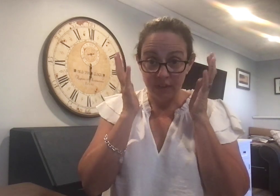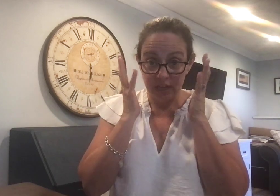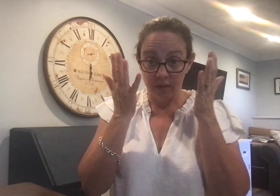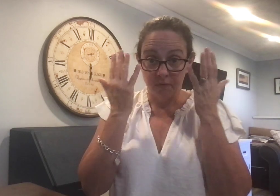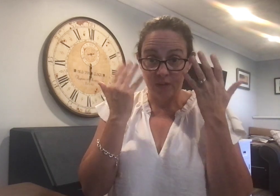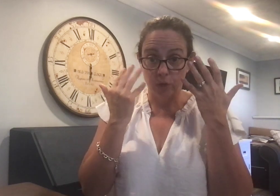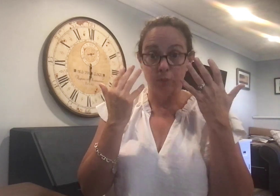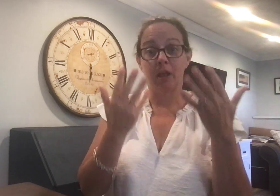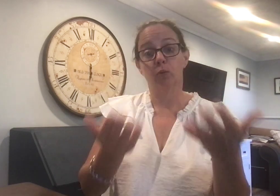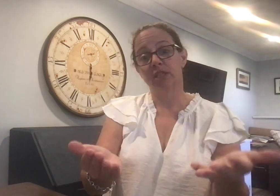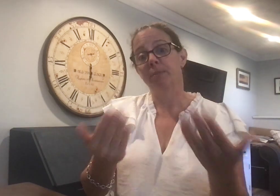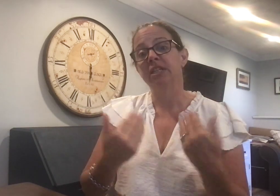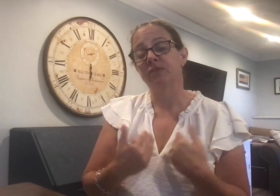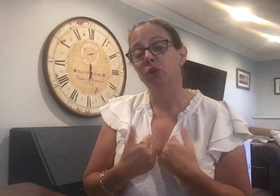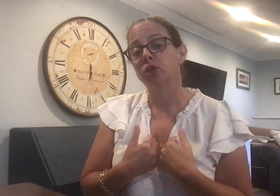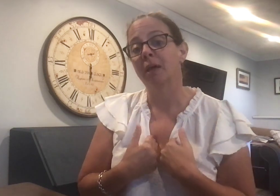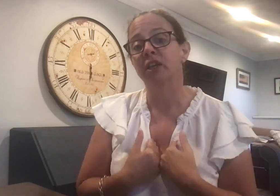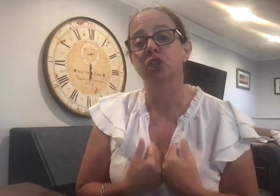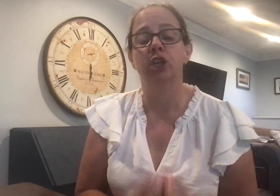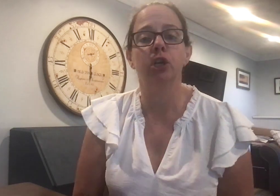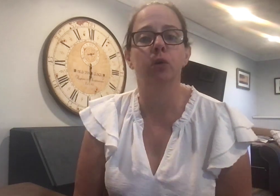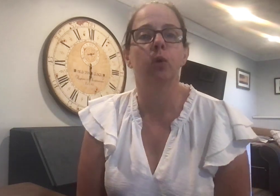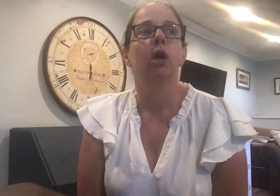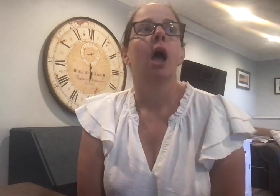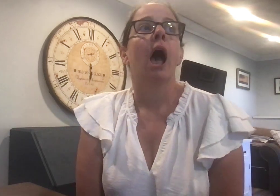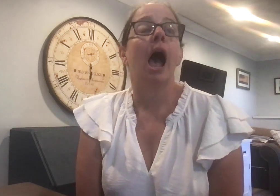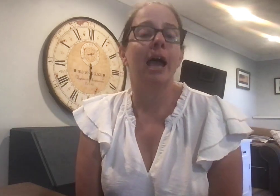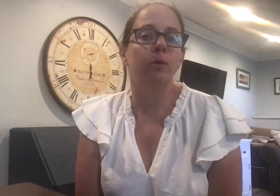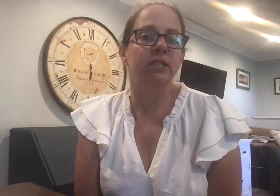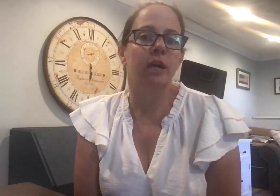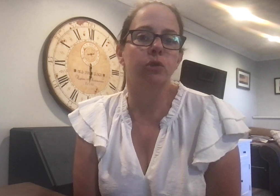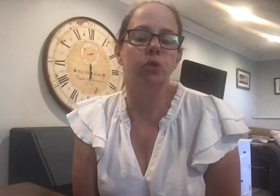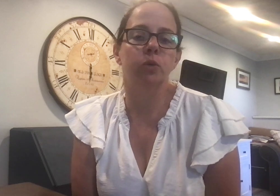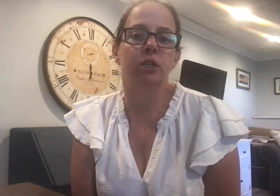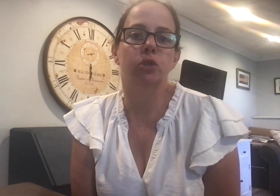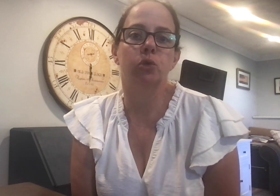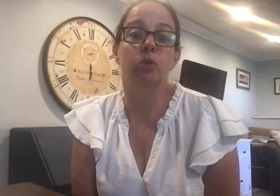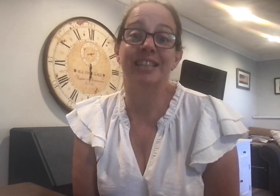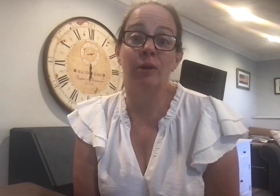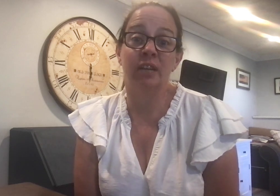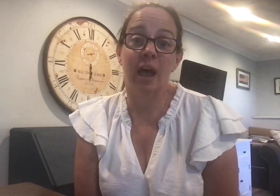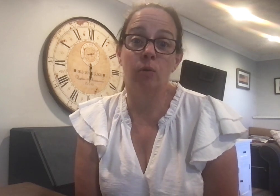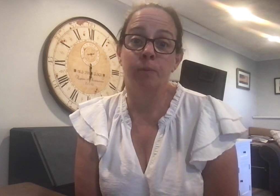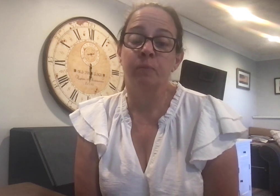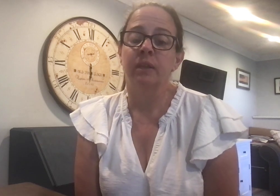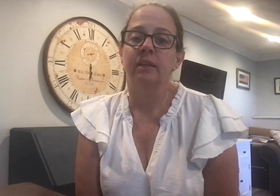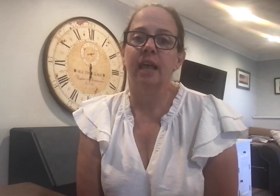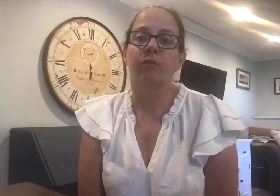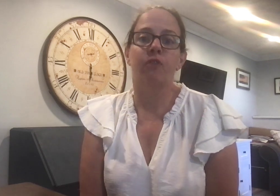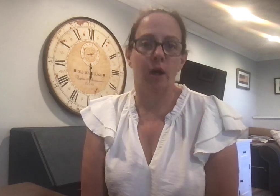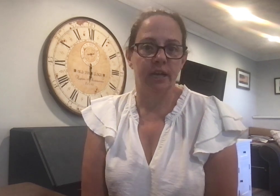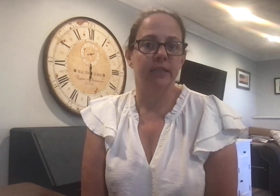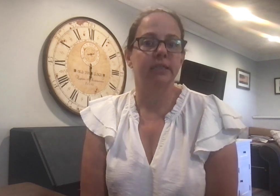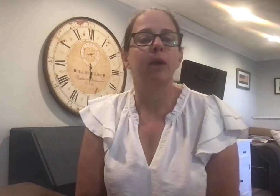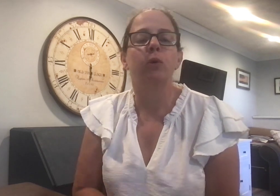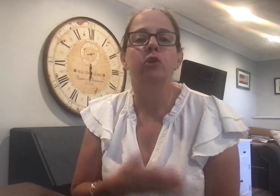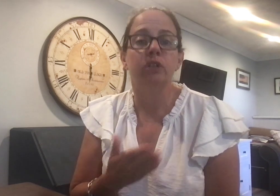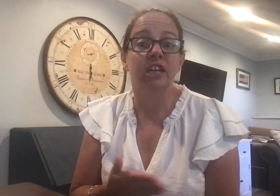receiving fingerspelling, when somebody's fingerspelling to you, I always tell students to sound it out like phonics, like when you're little